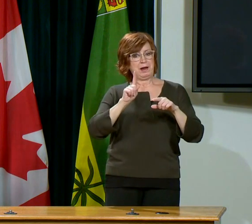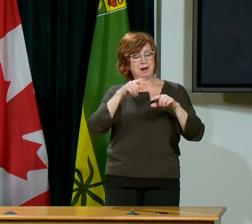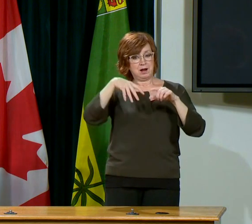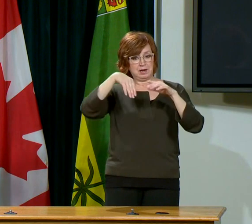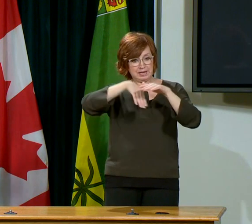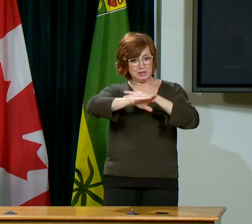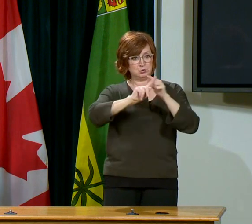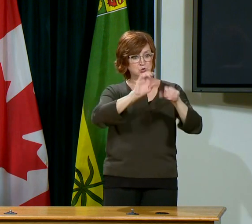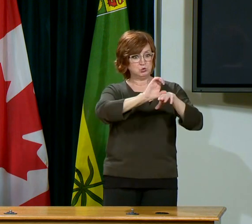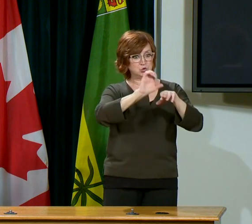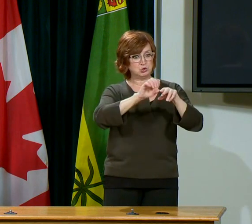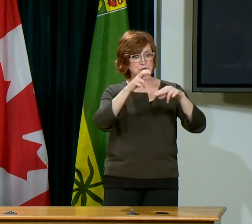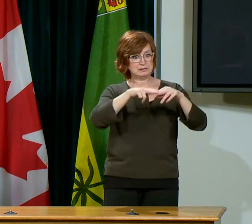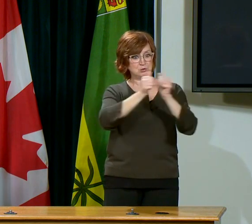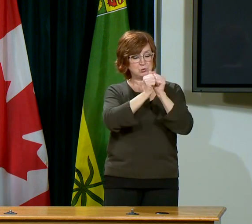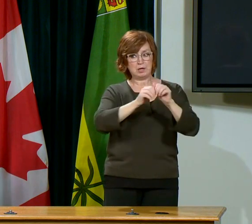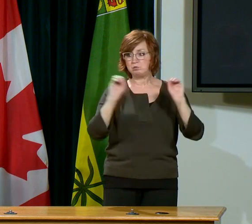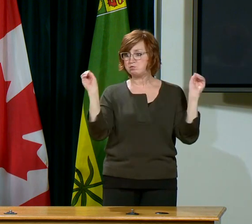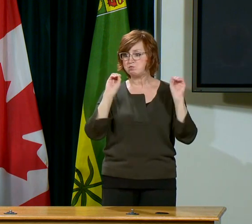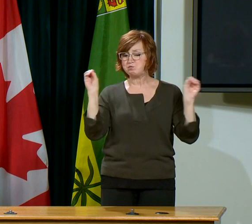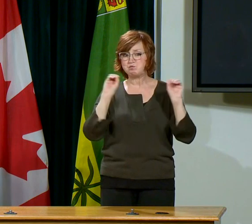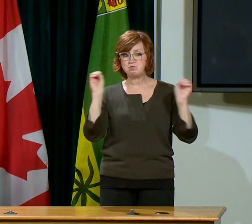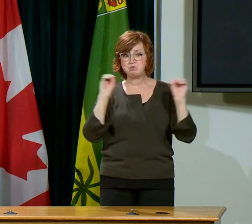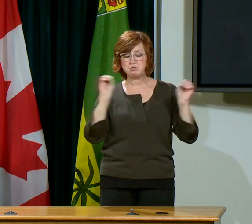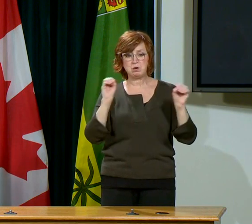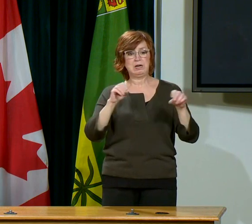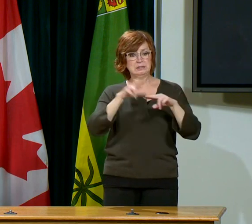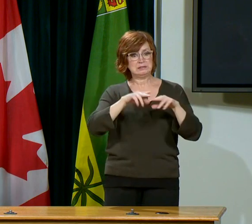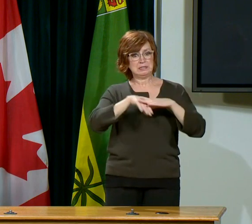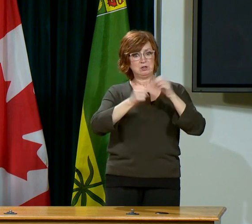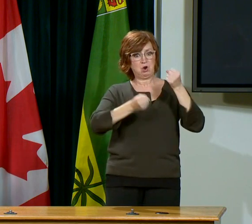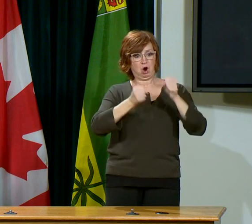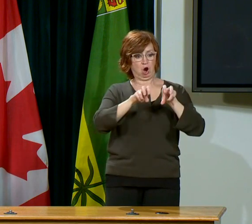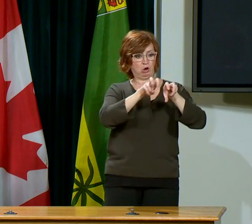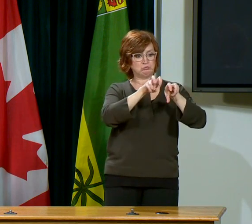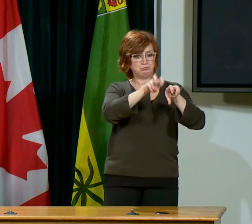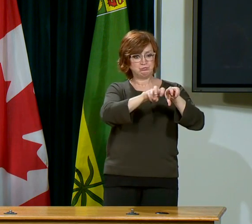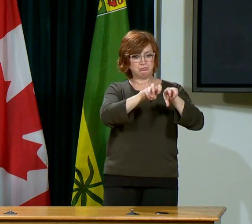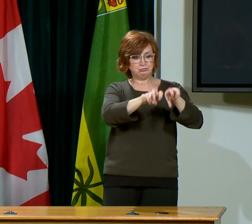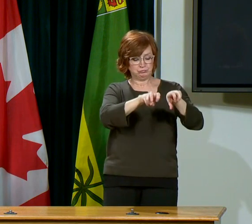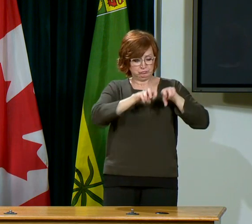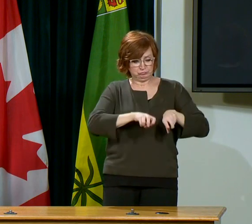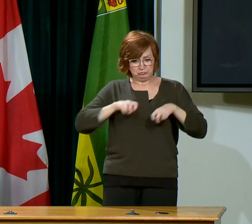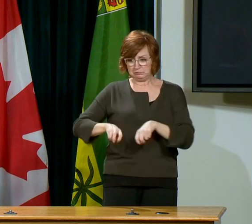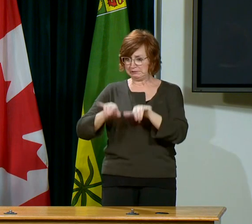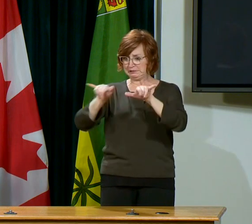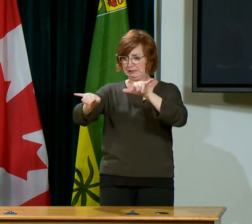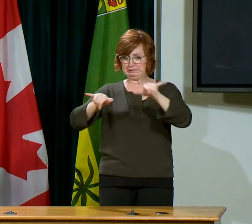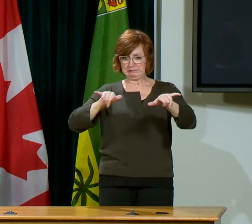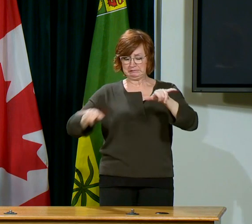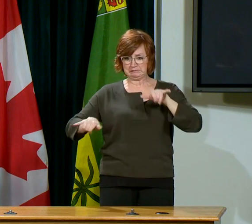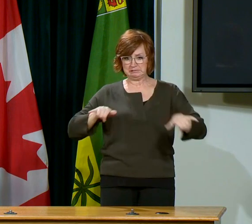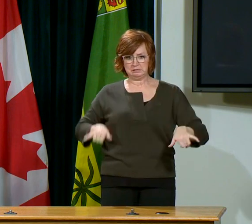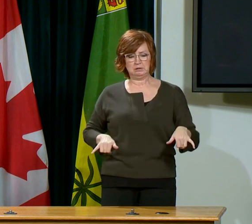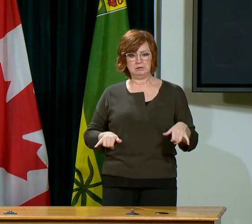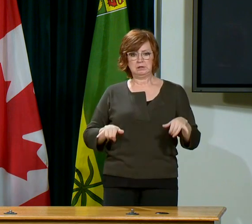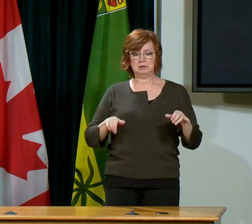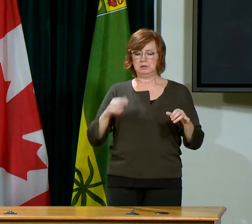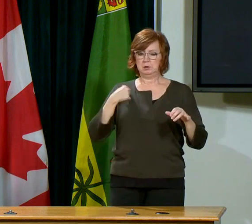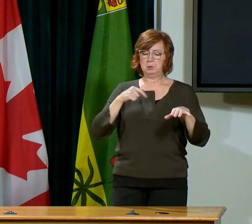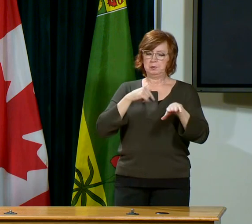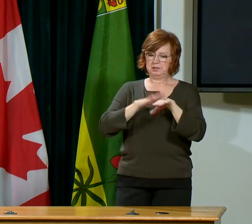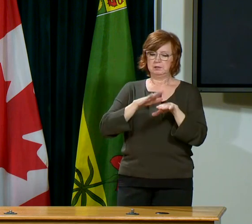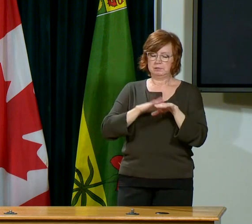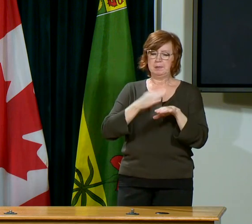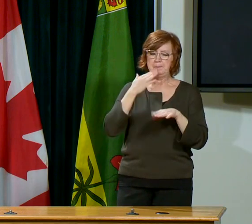were none. So at the advice of our public health inspector, the organizers canceled the event. And that's what we know to